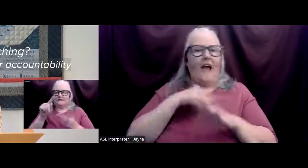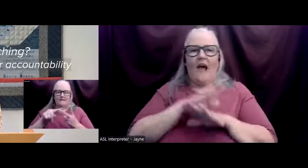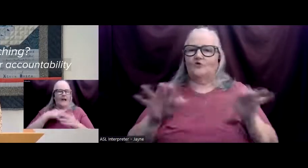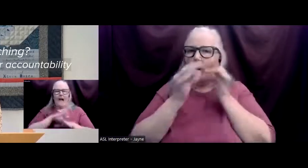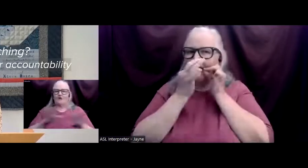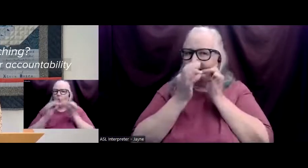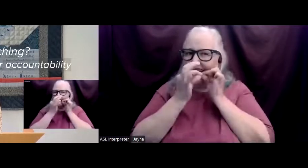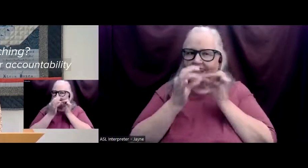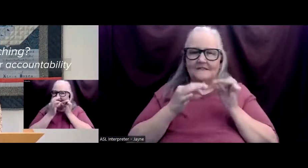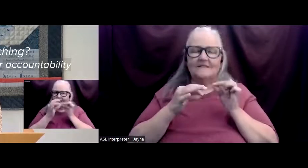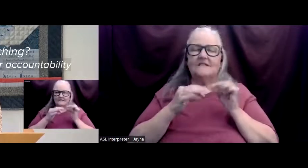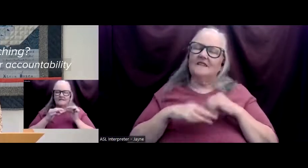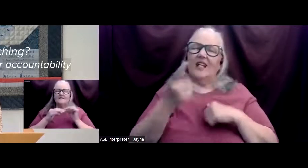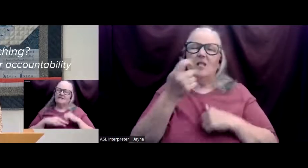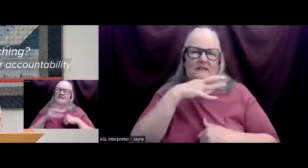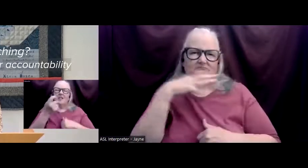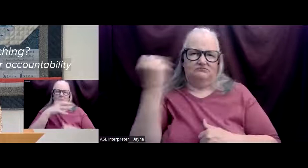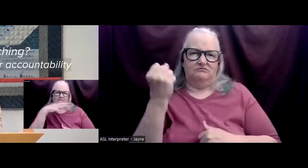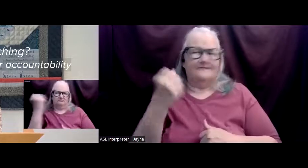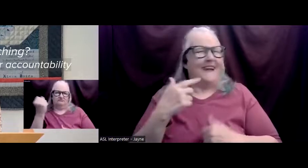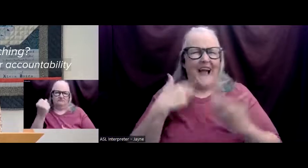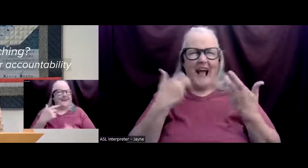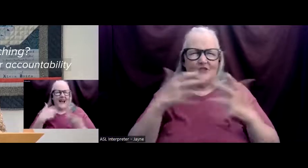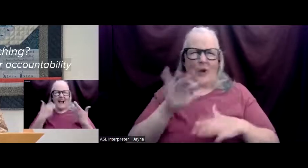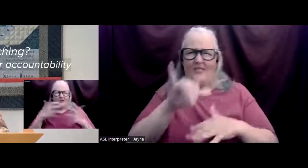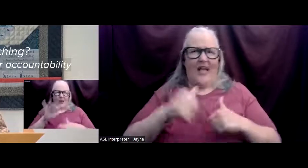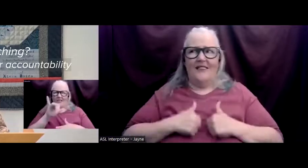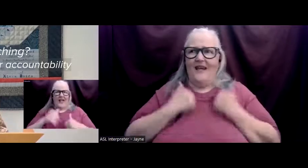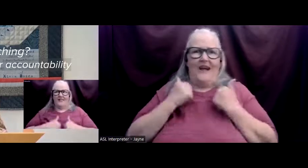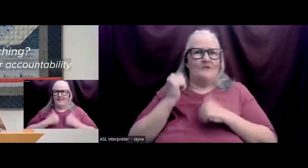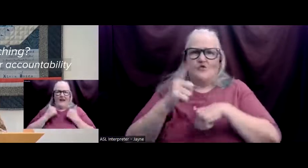old, because I don't actually want to live that way all the time.